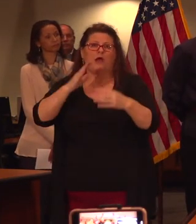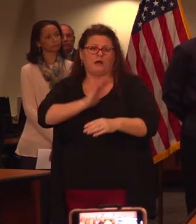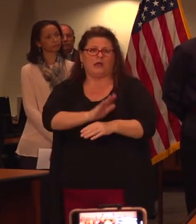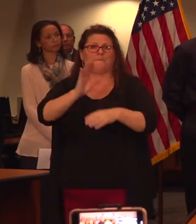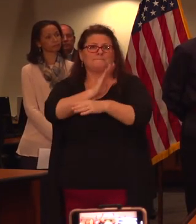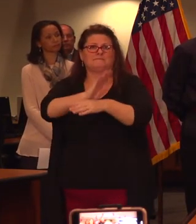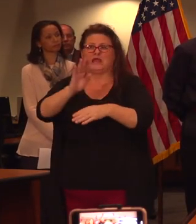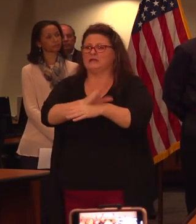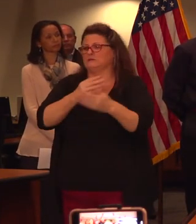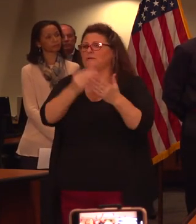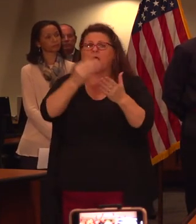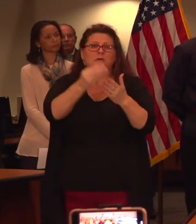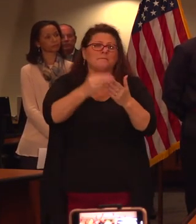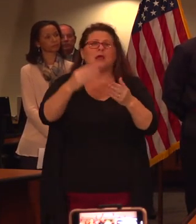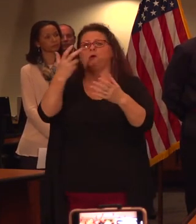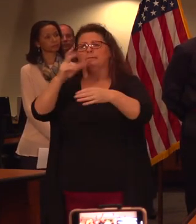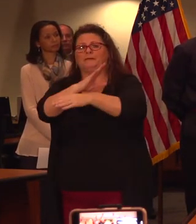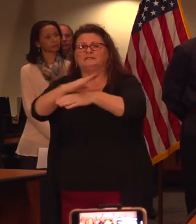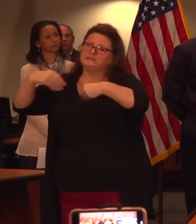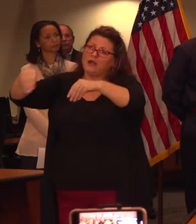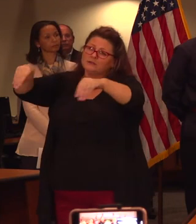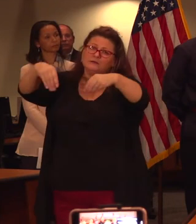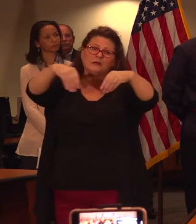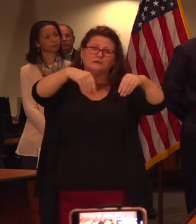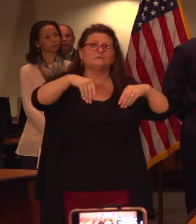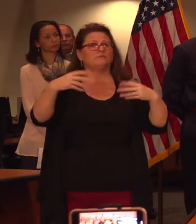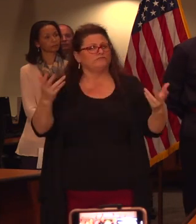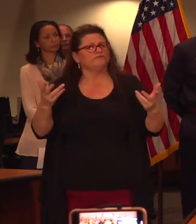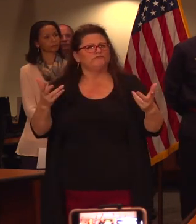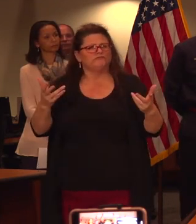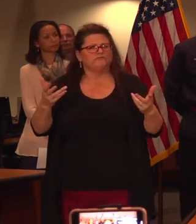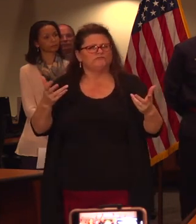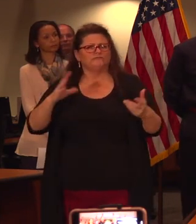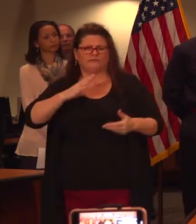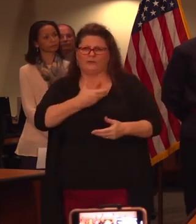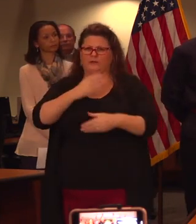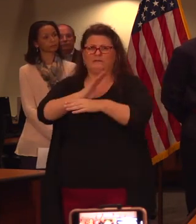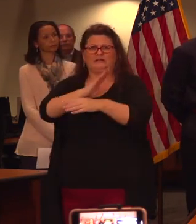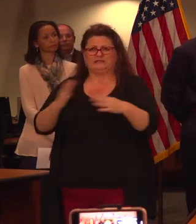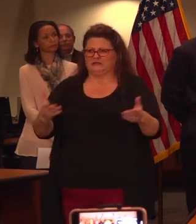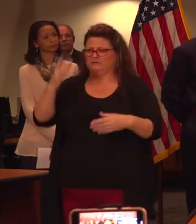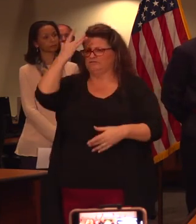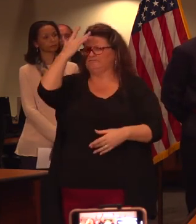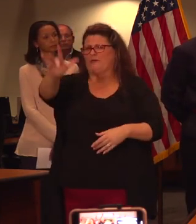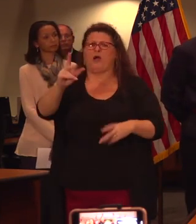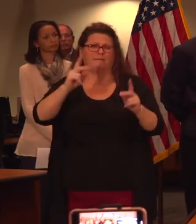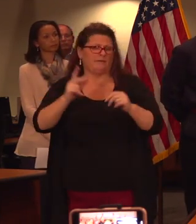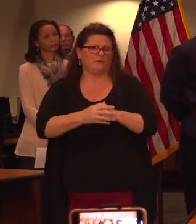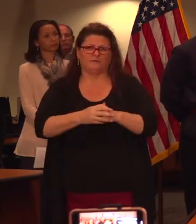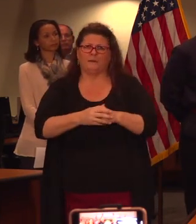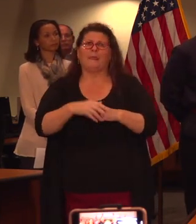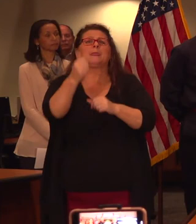are all buying and selling from each other. That's how this works. We're a consumer-based economy. Our businesses are smart. I've had several businesses come